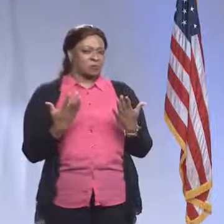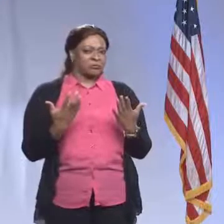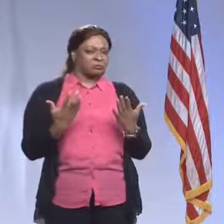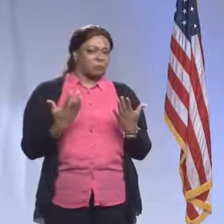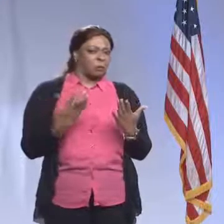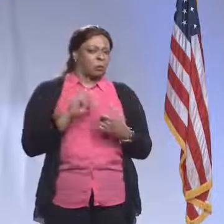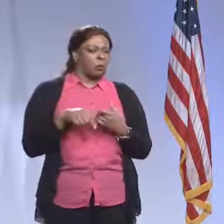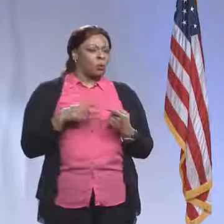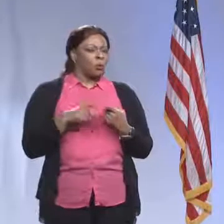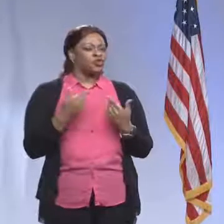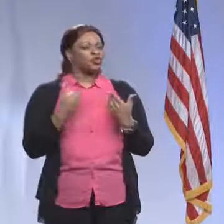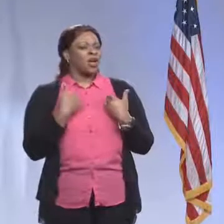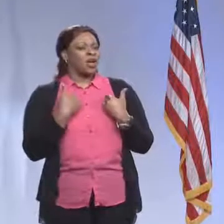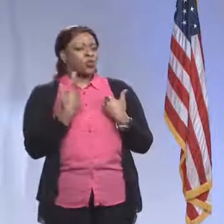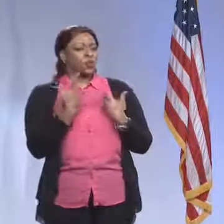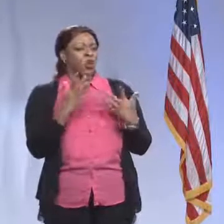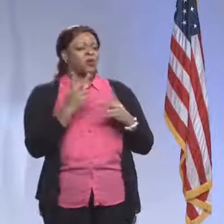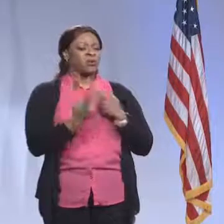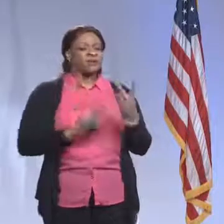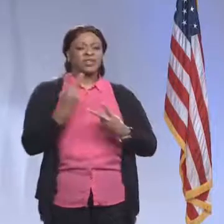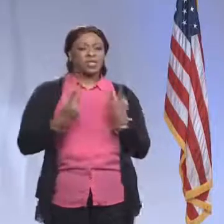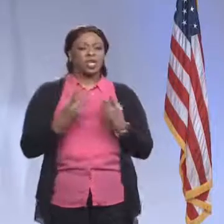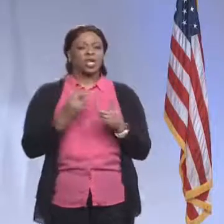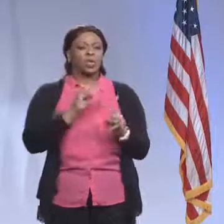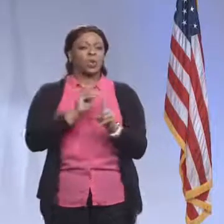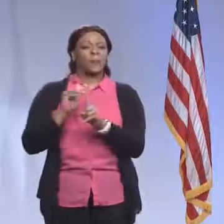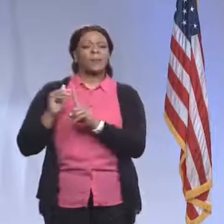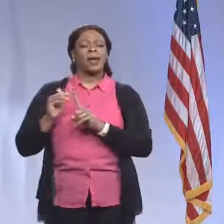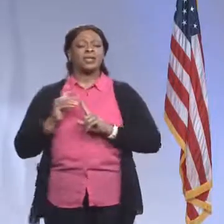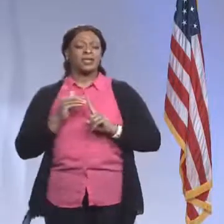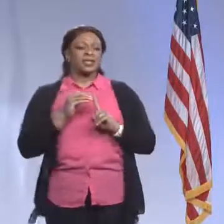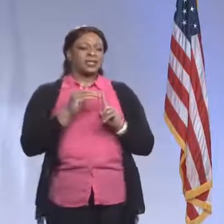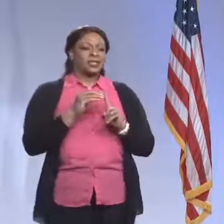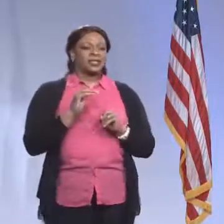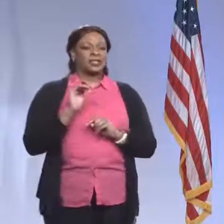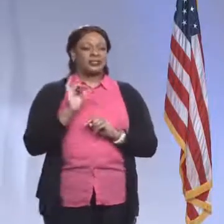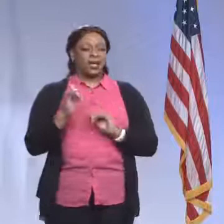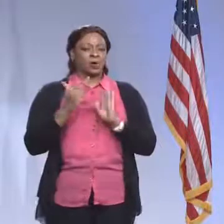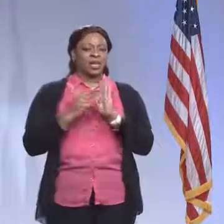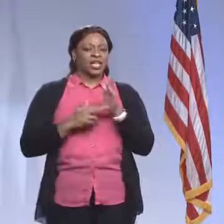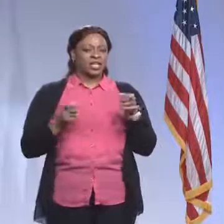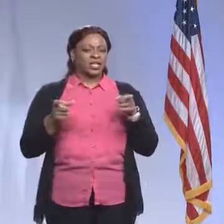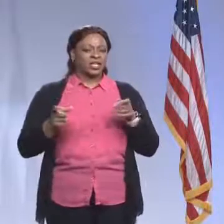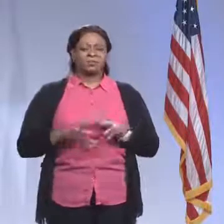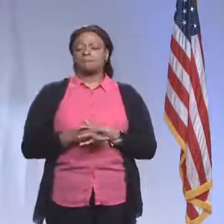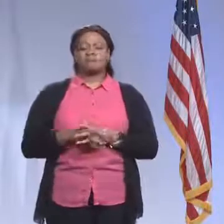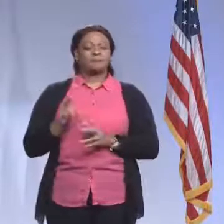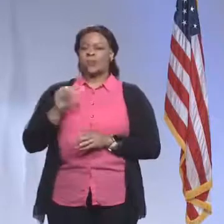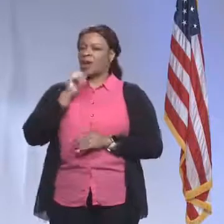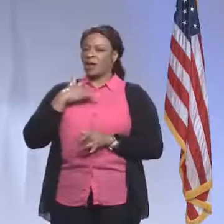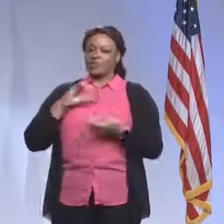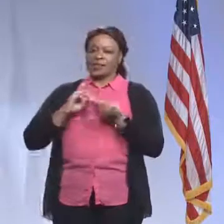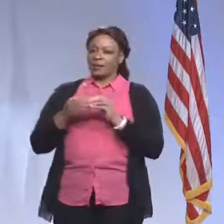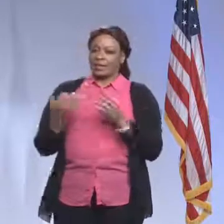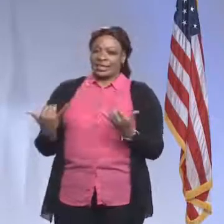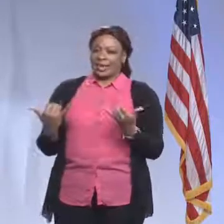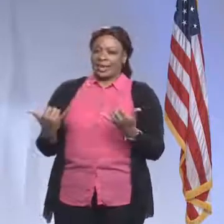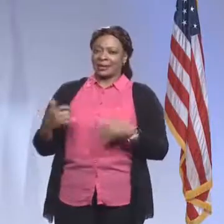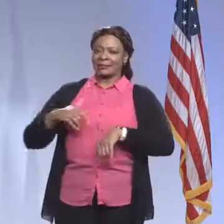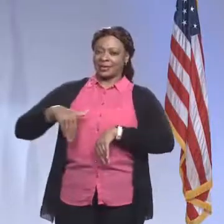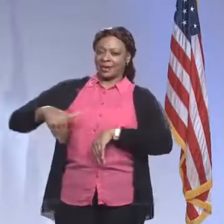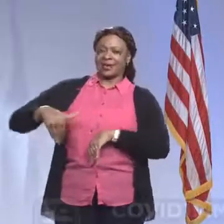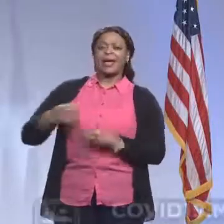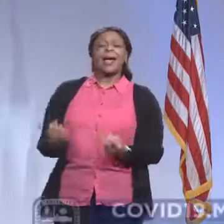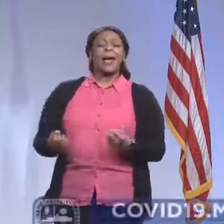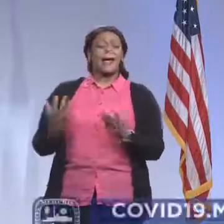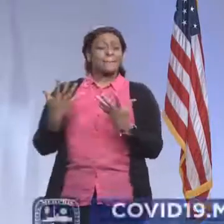ones you've had to visit and kind of remind of the regulations. Okay, no, I don't have a number at this point in time as